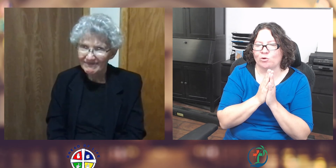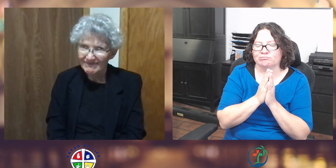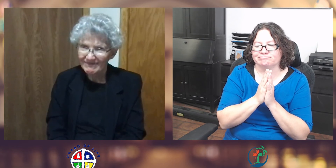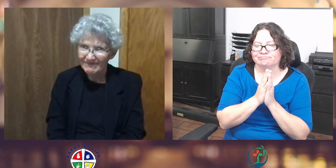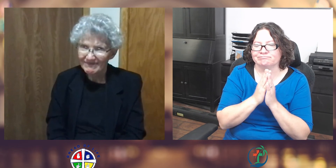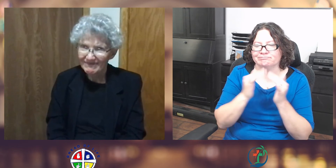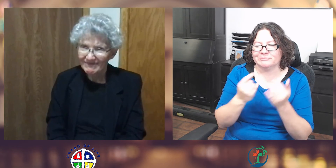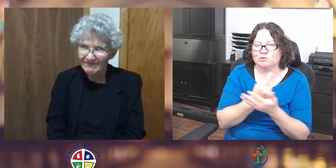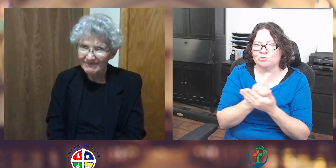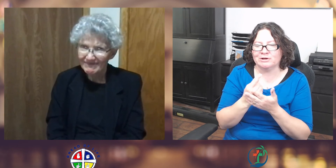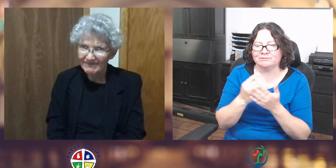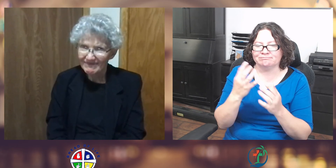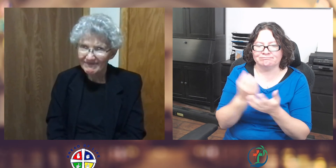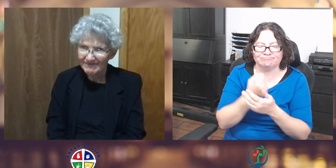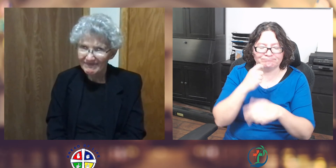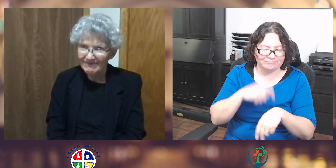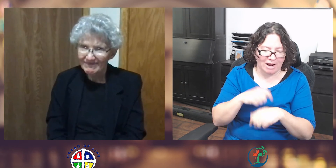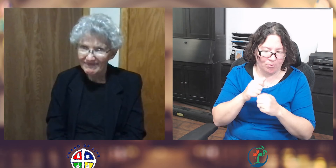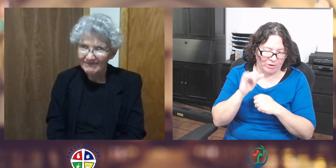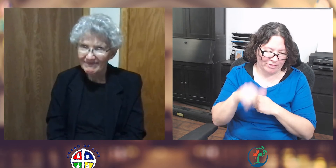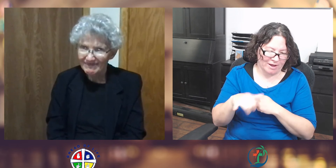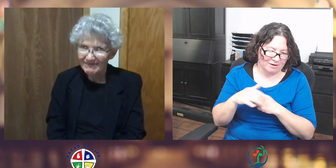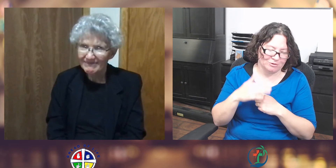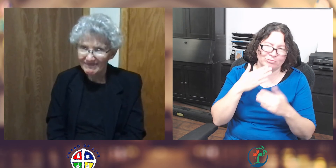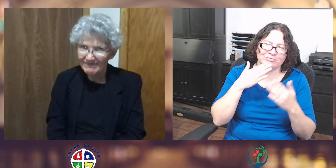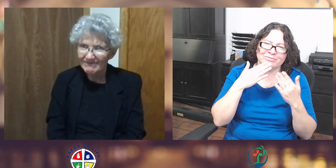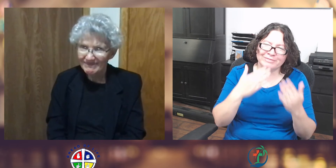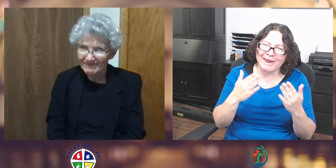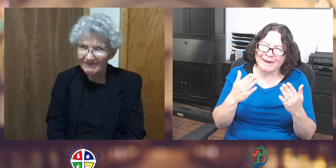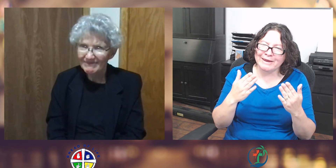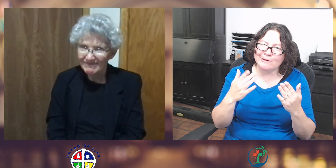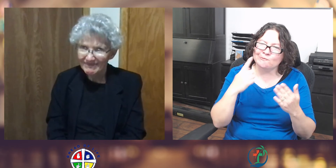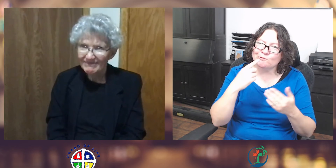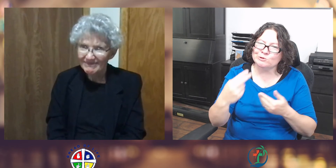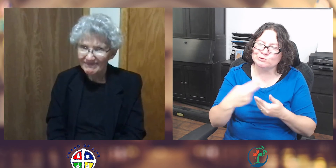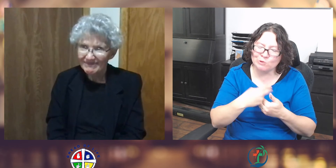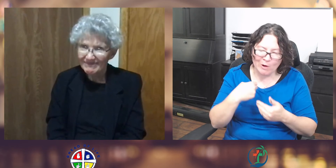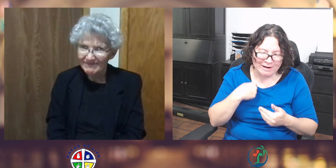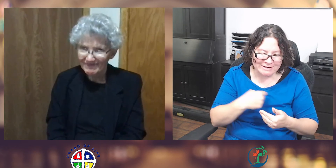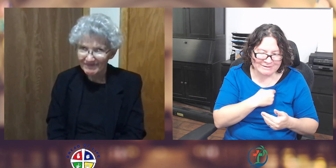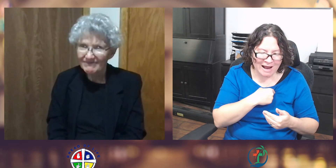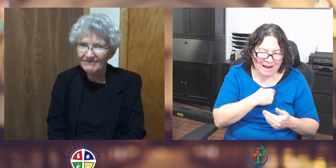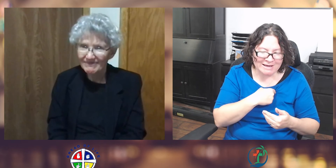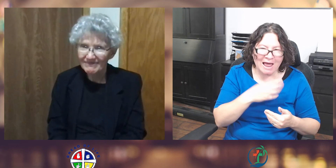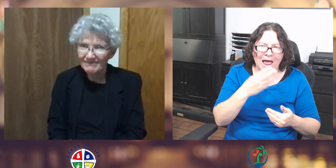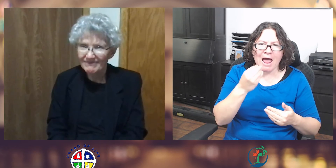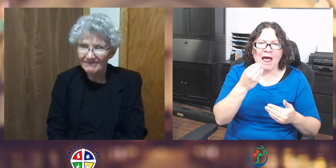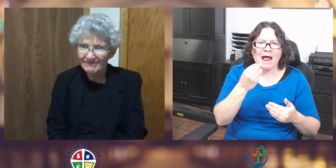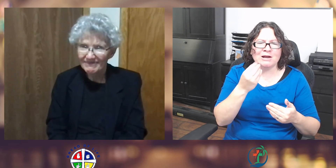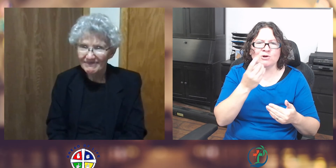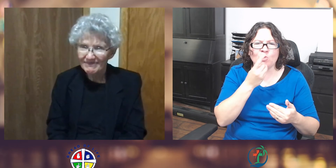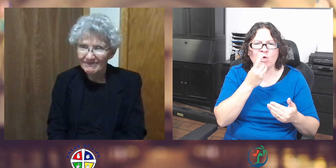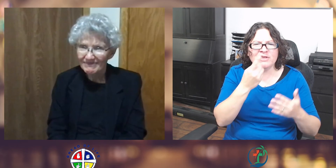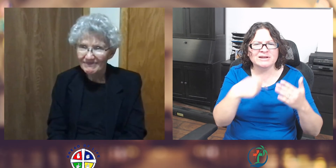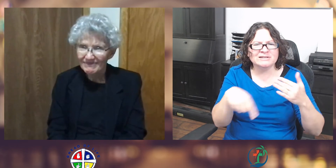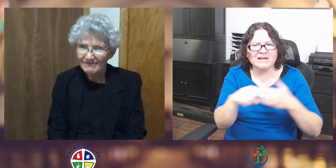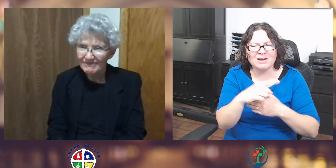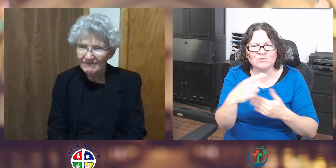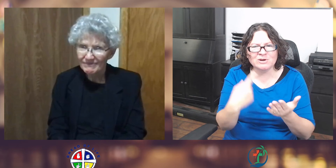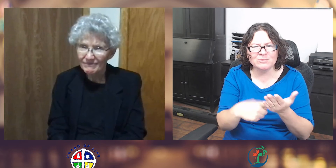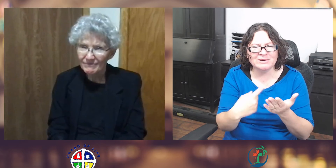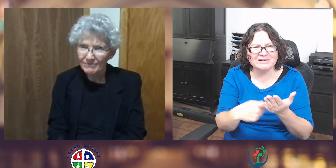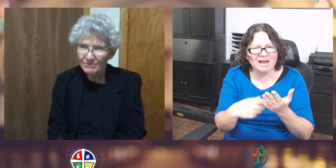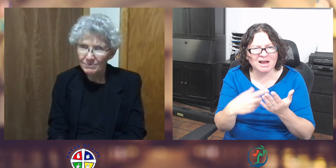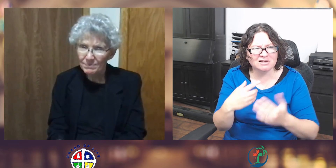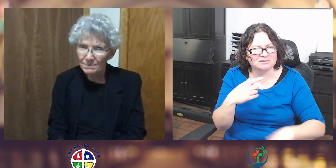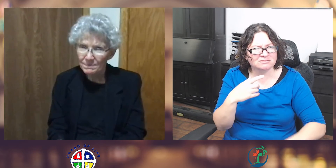and perspectives. Sure. We're all unified behind you. You're all unified. Right. We all agree